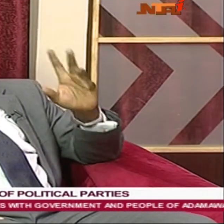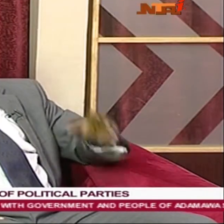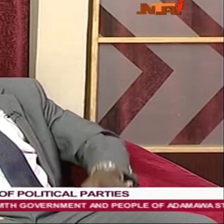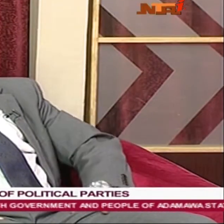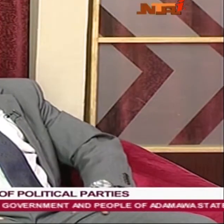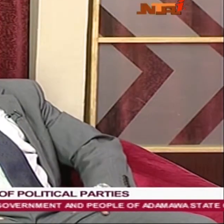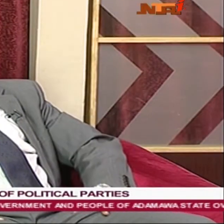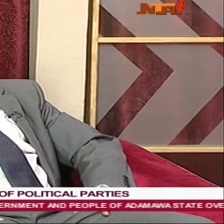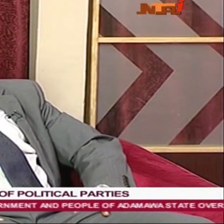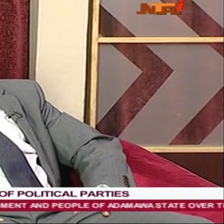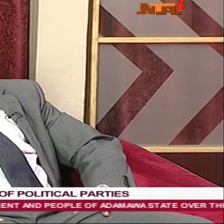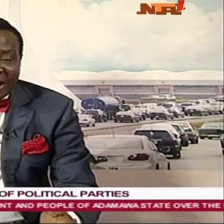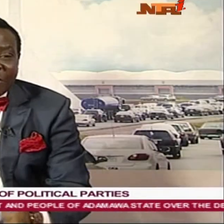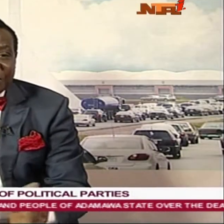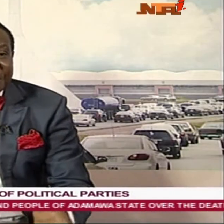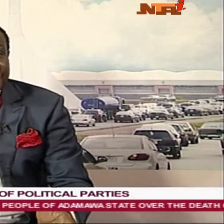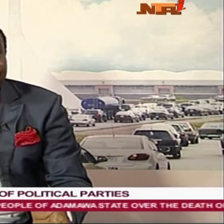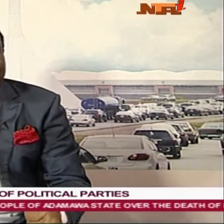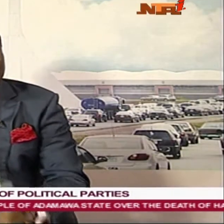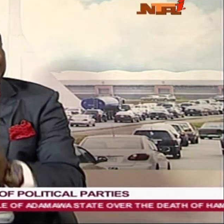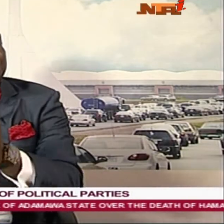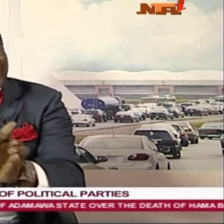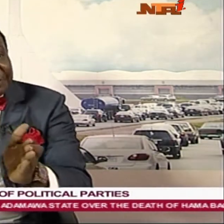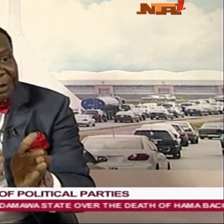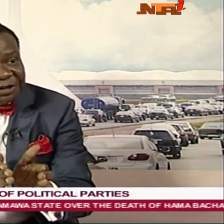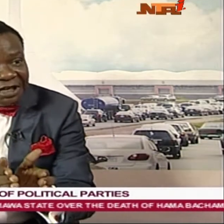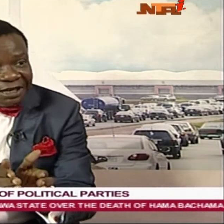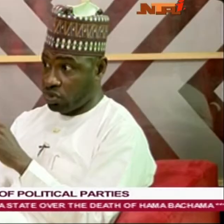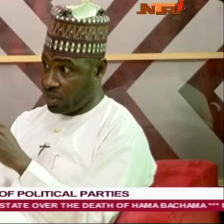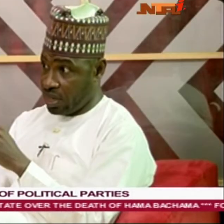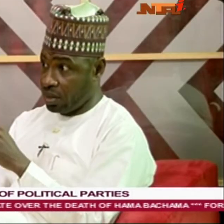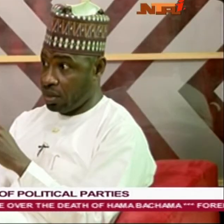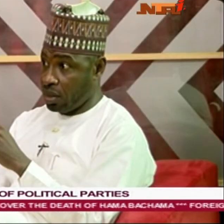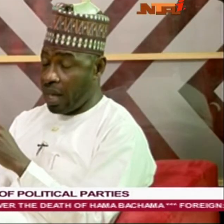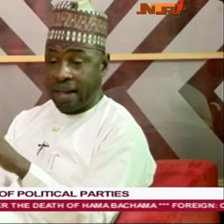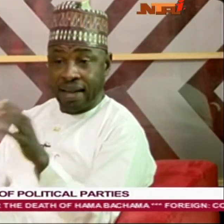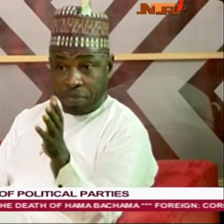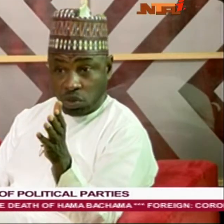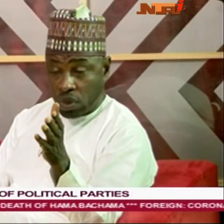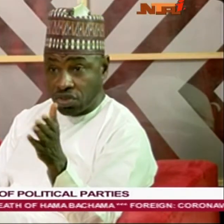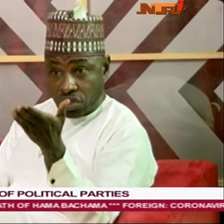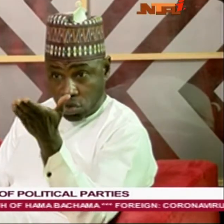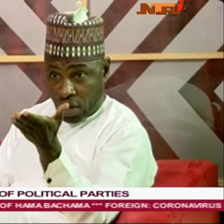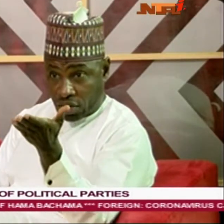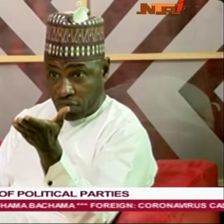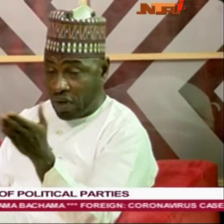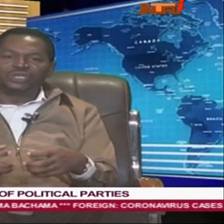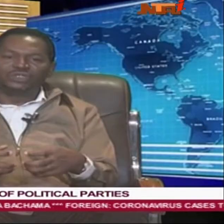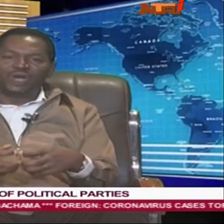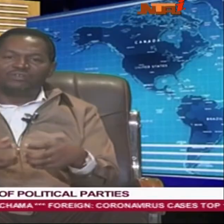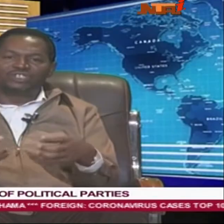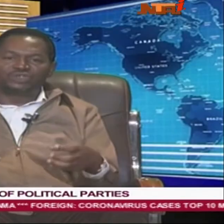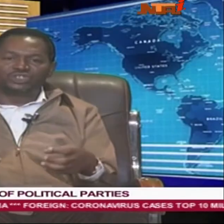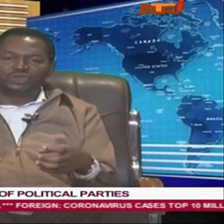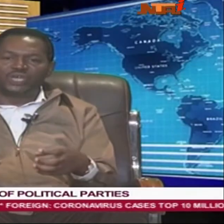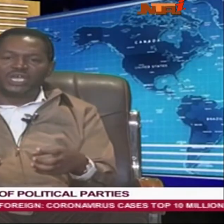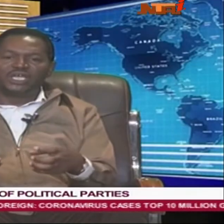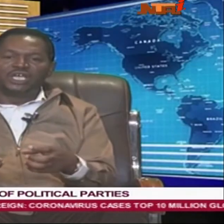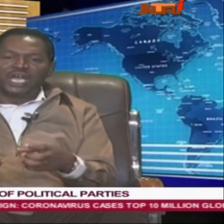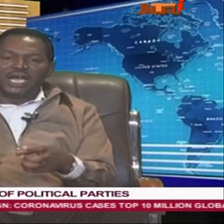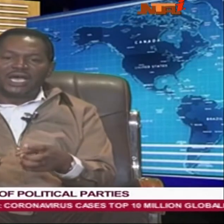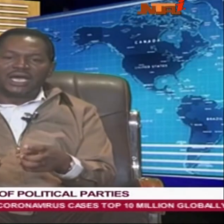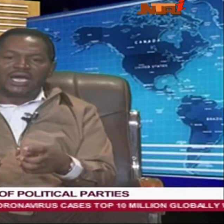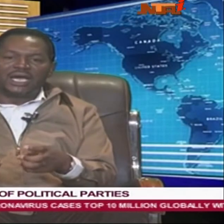could be addressed if parties are managed based on futuristic rather than opportunistic principles. You have a situation where